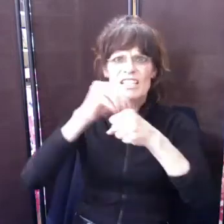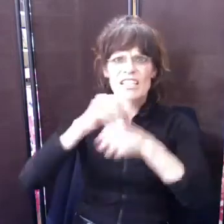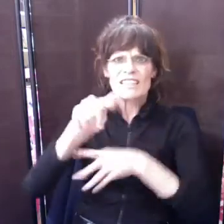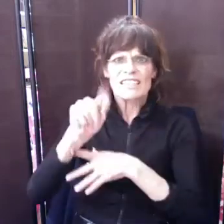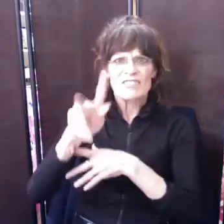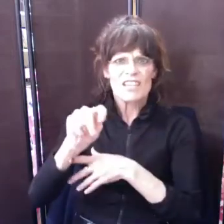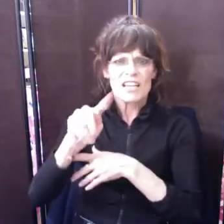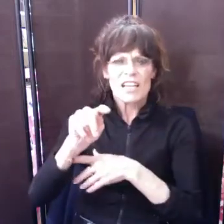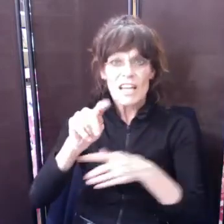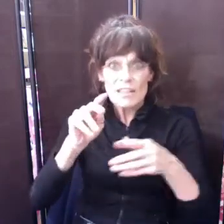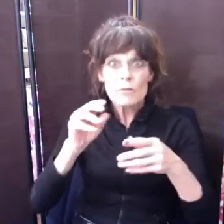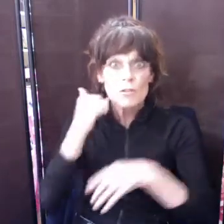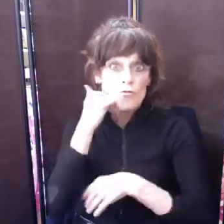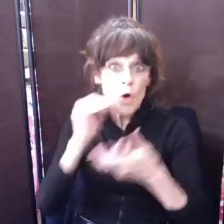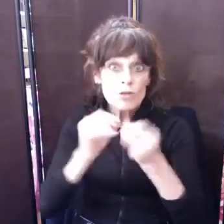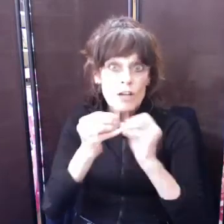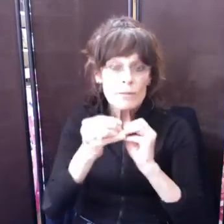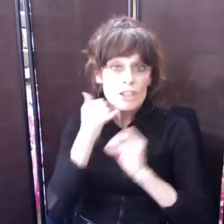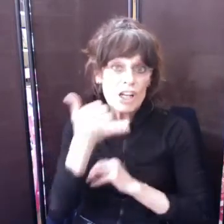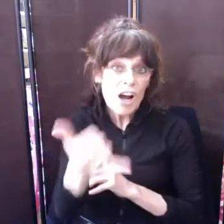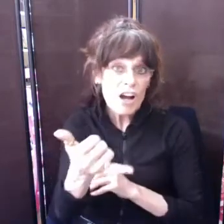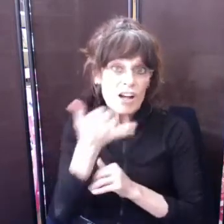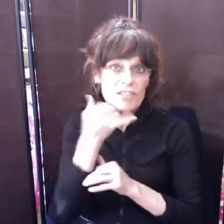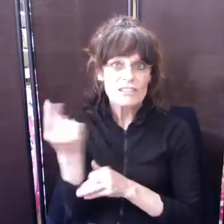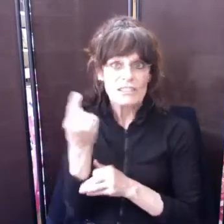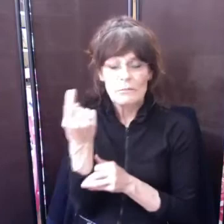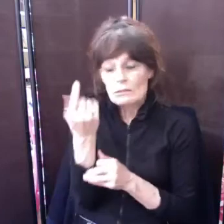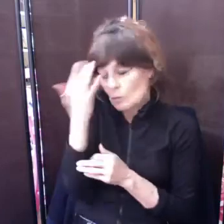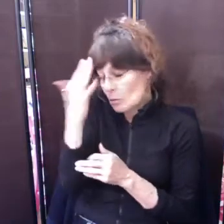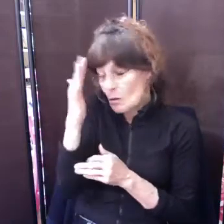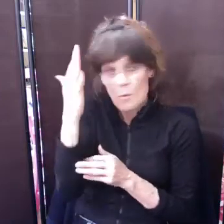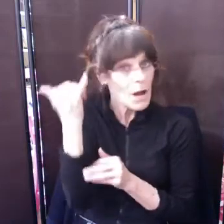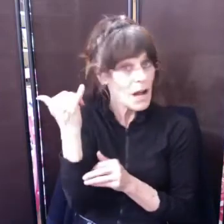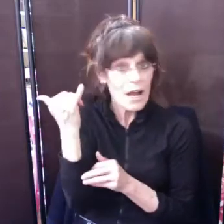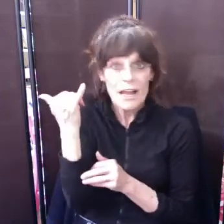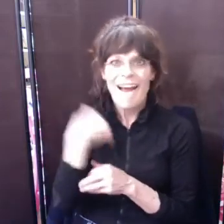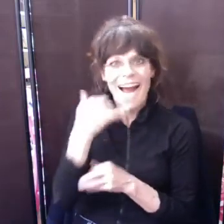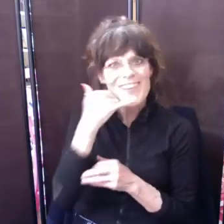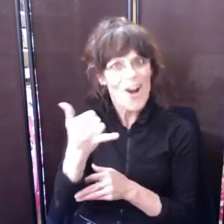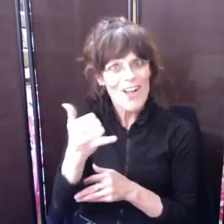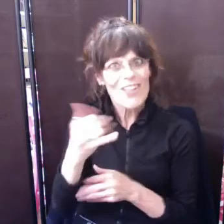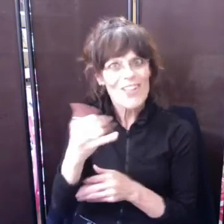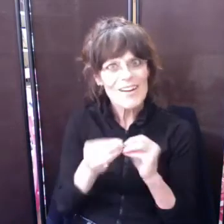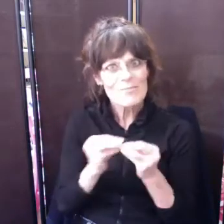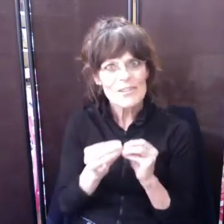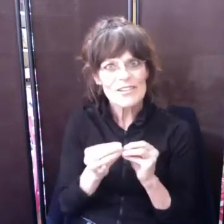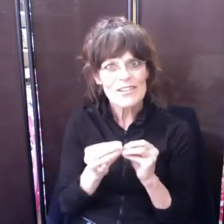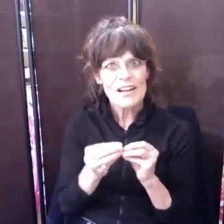number to call. And for some unknown reason, I called the number. And a man answered the phone and he